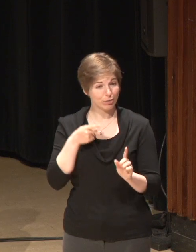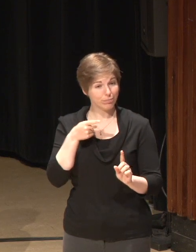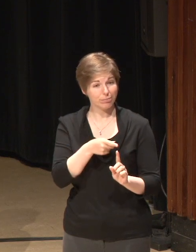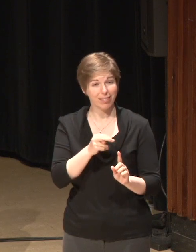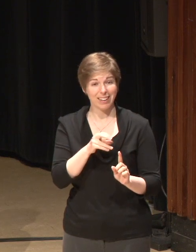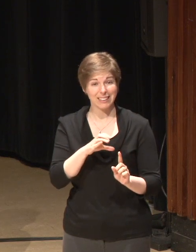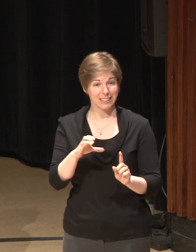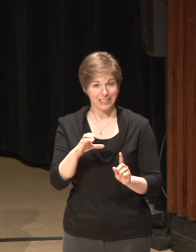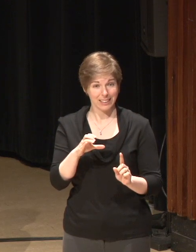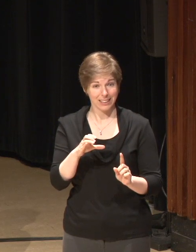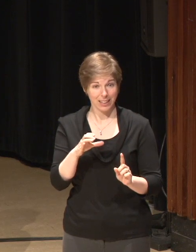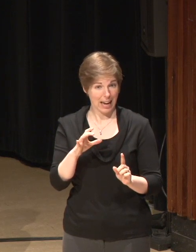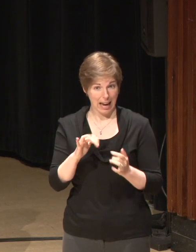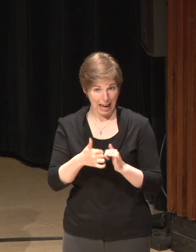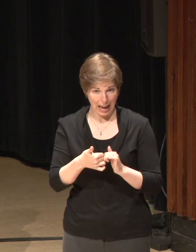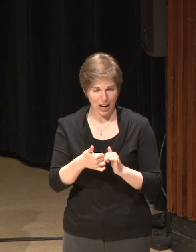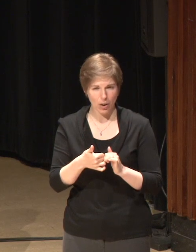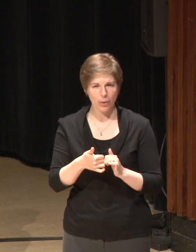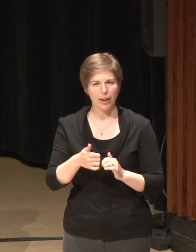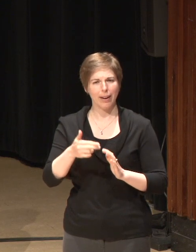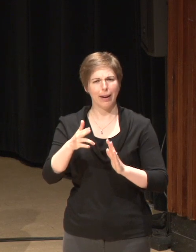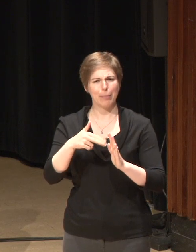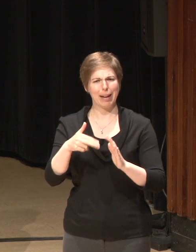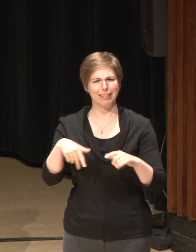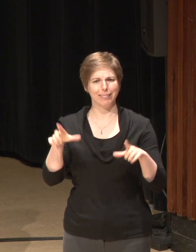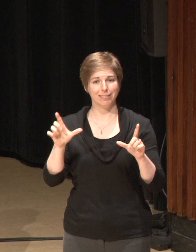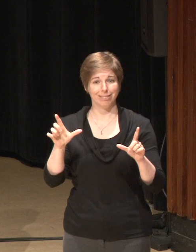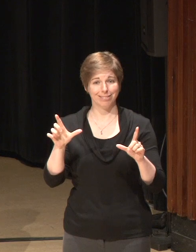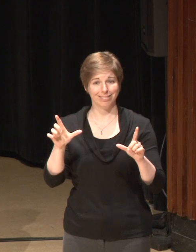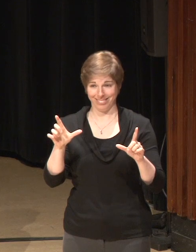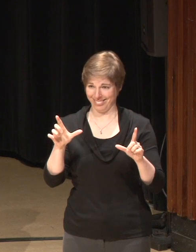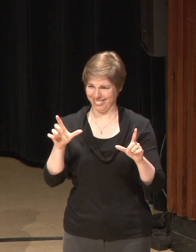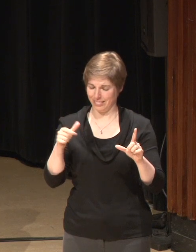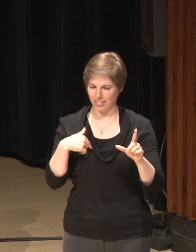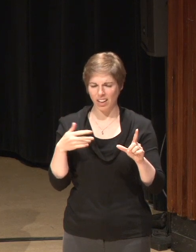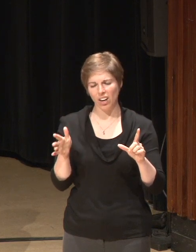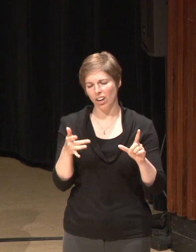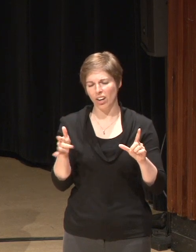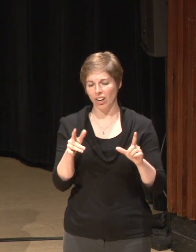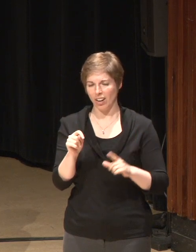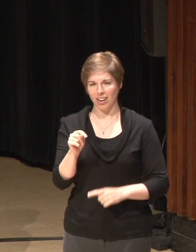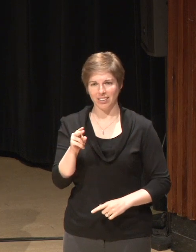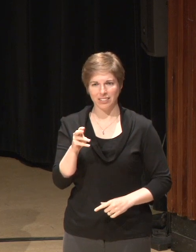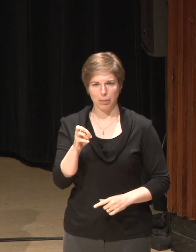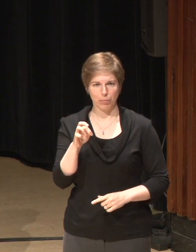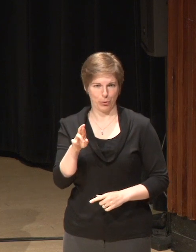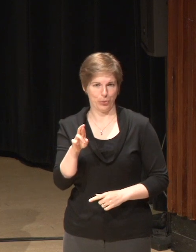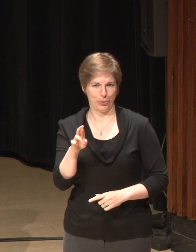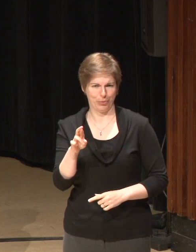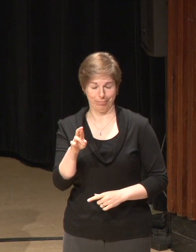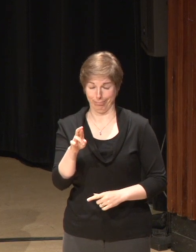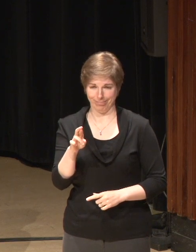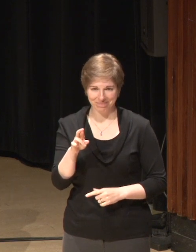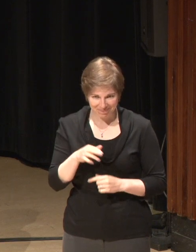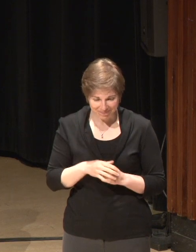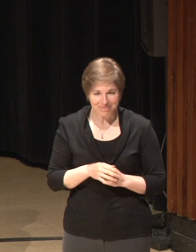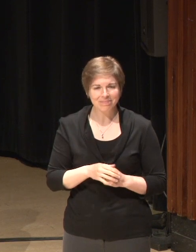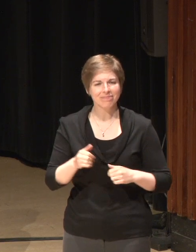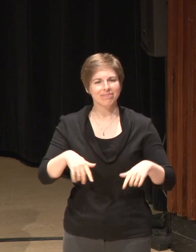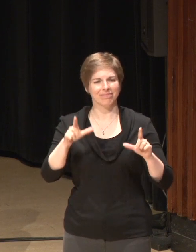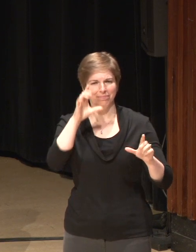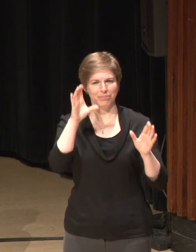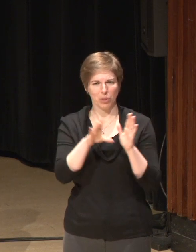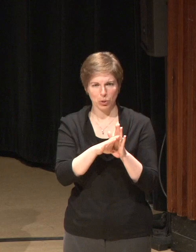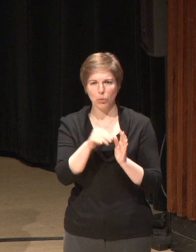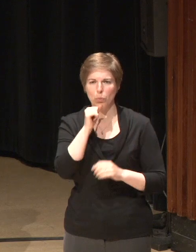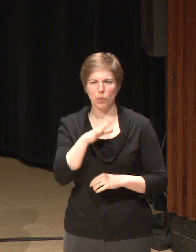through Tumblr, of all things, and a painting of a woman from the 1920s came up. She was driving a Hudson convertible